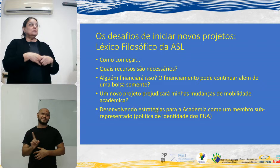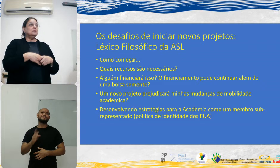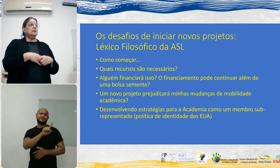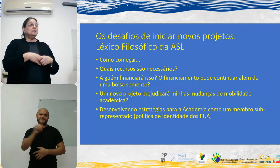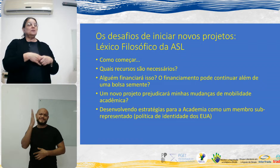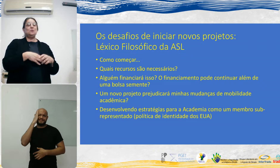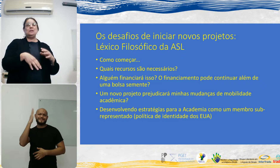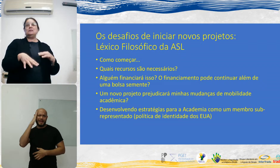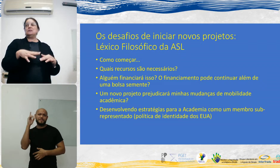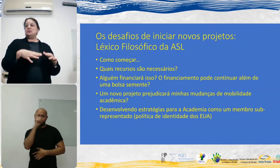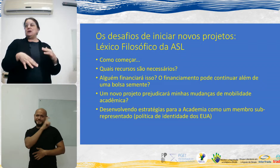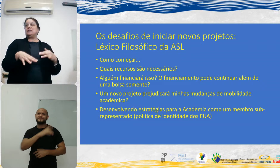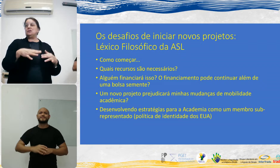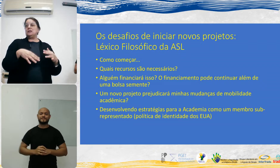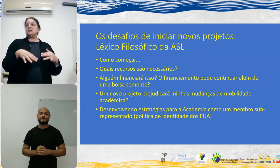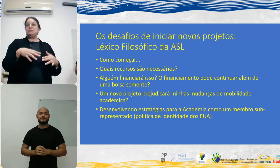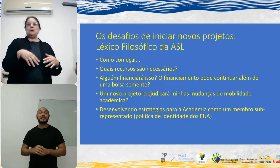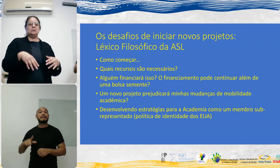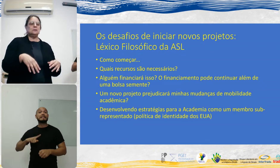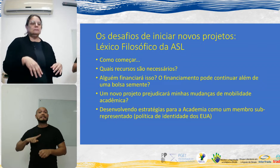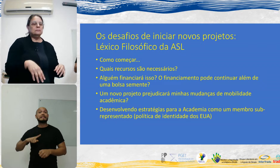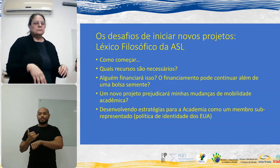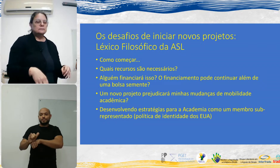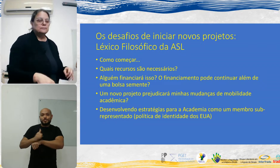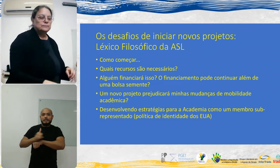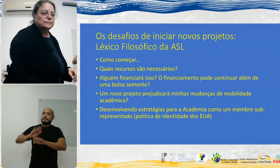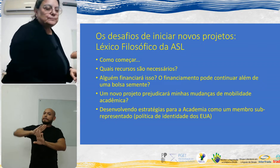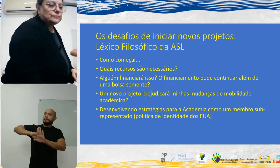things that you need to strategize about.